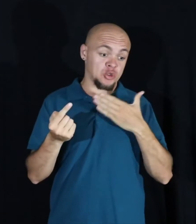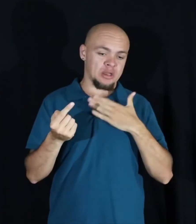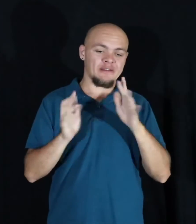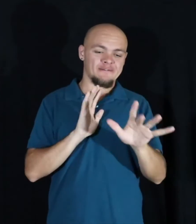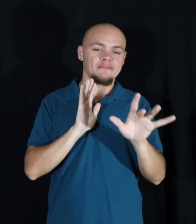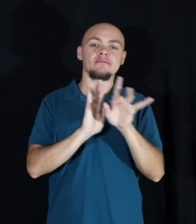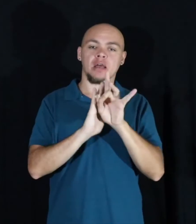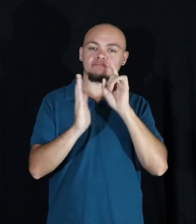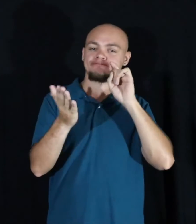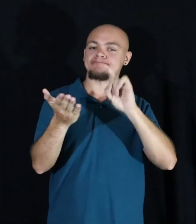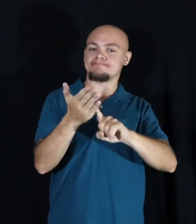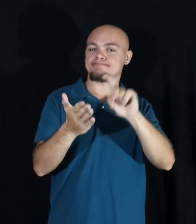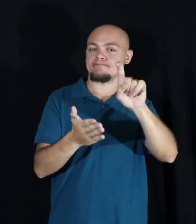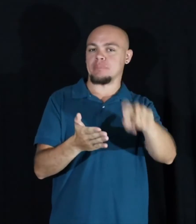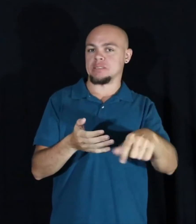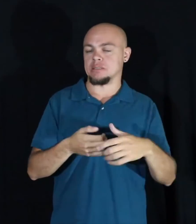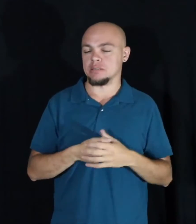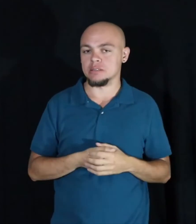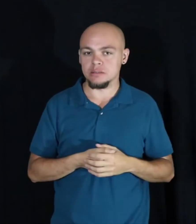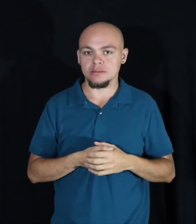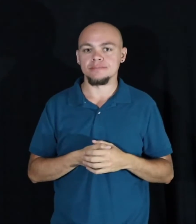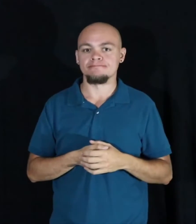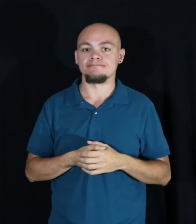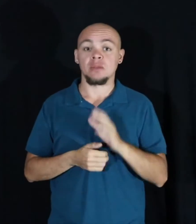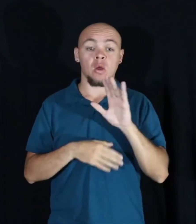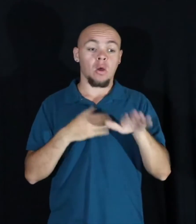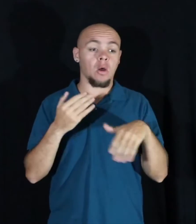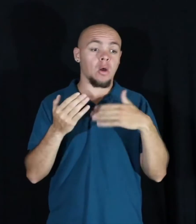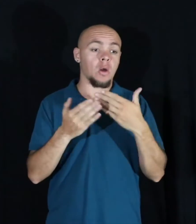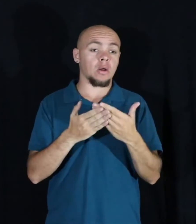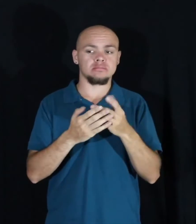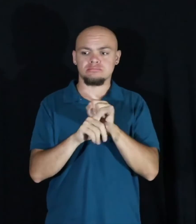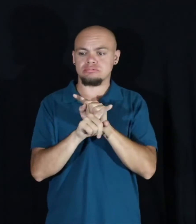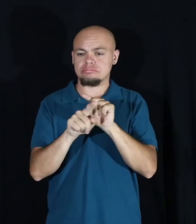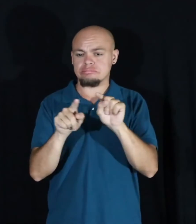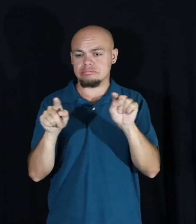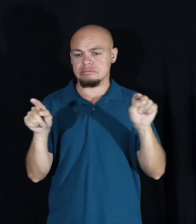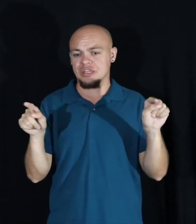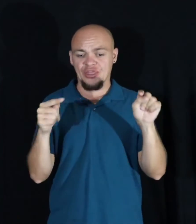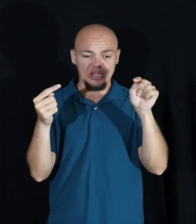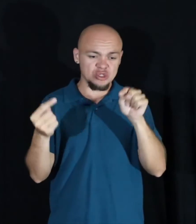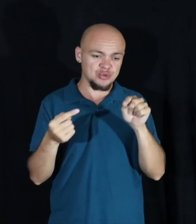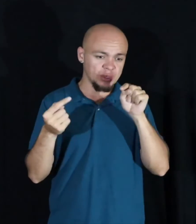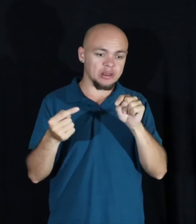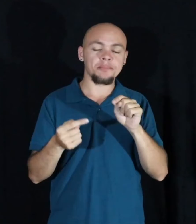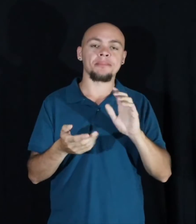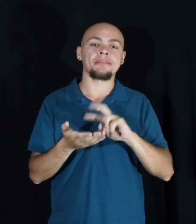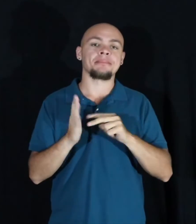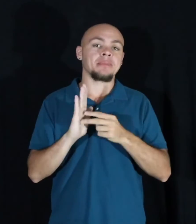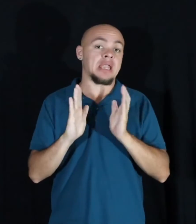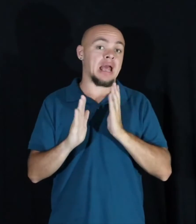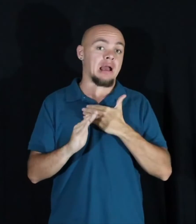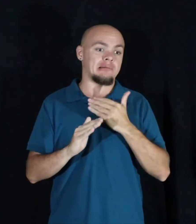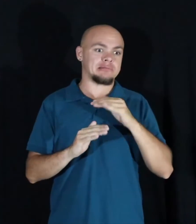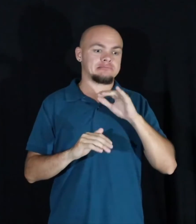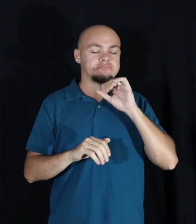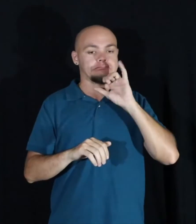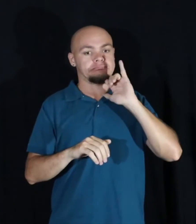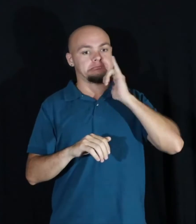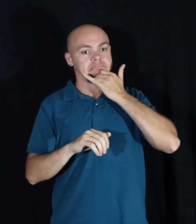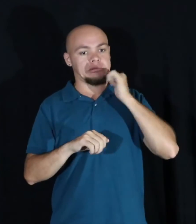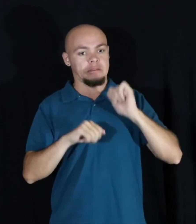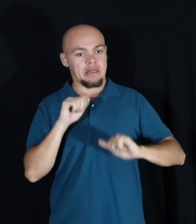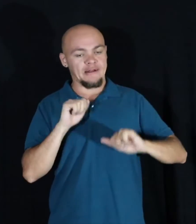us, finding all the joys within the struggles really takes stepping out of our own discomfort and out of our